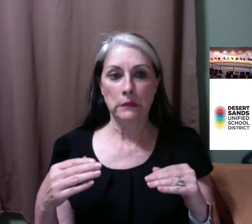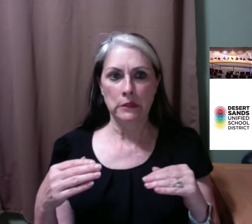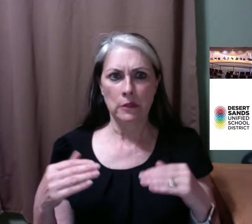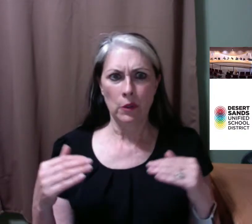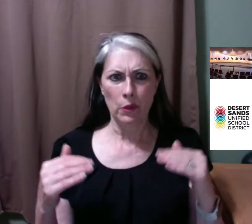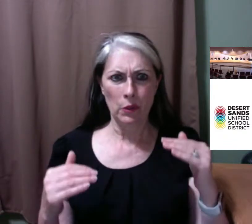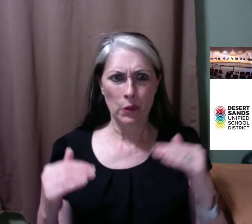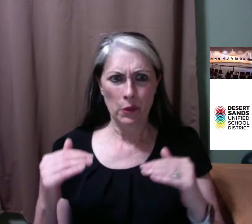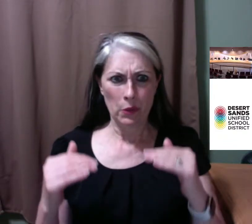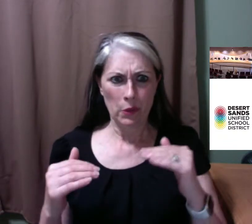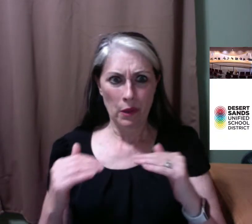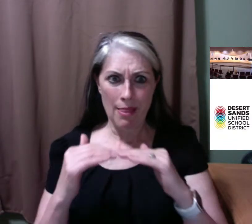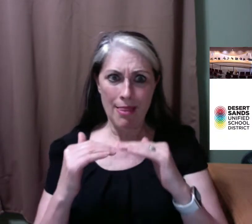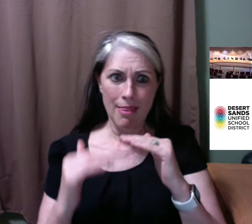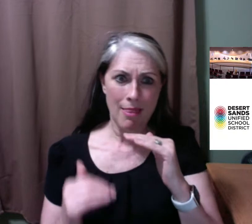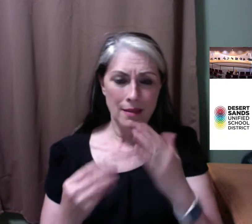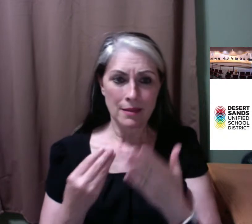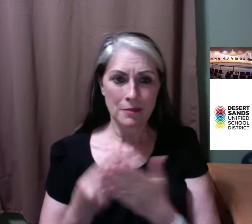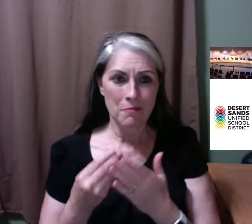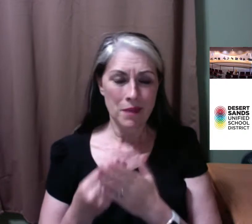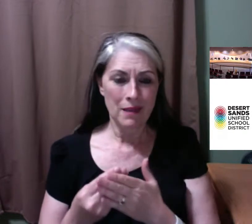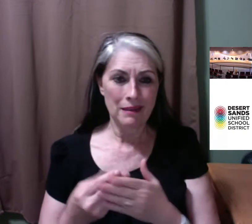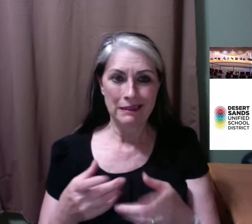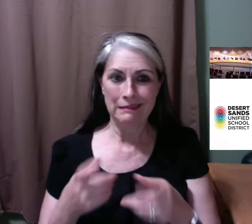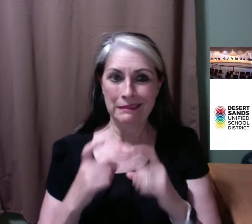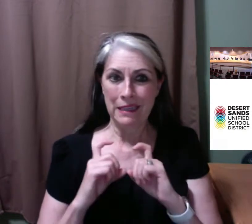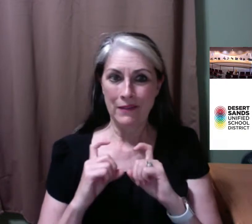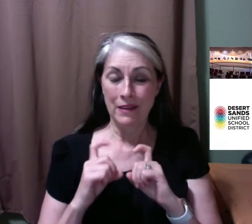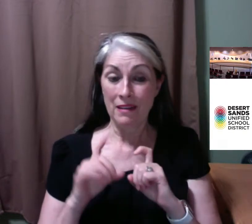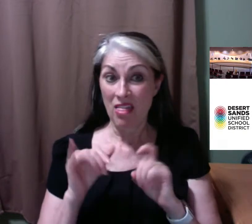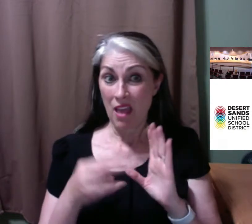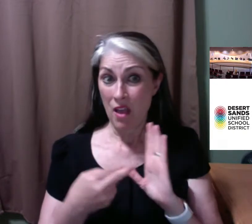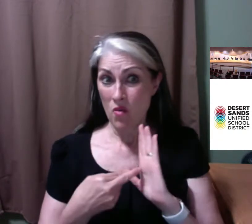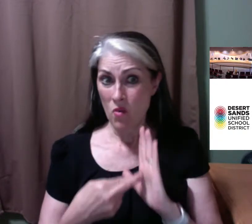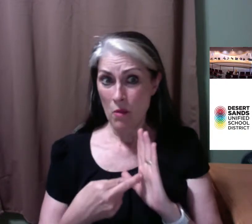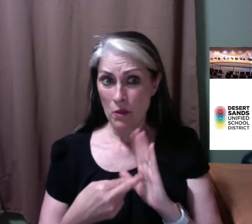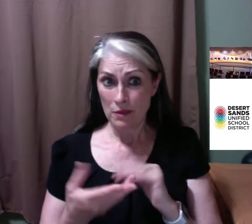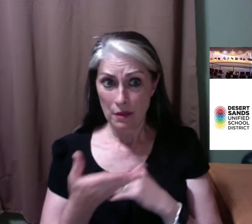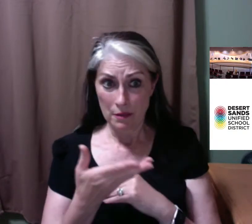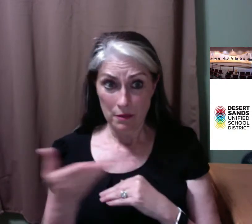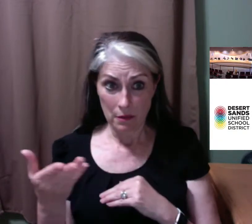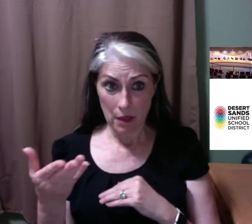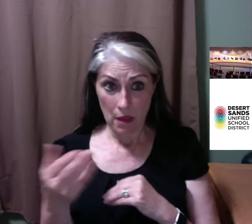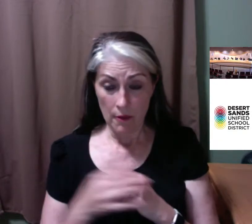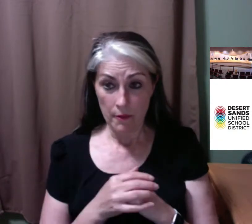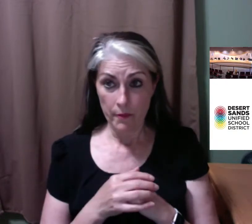actually giving us less money in the out year. And that's what this represents.